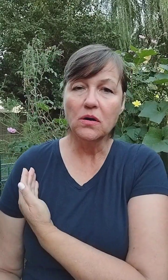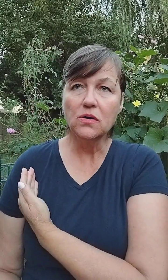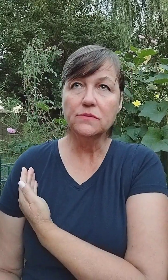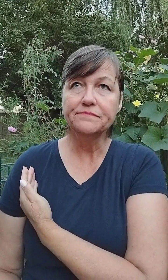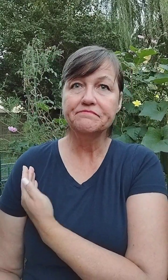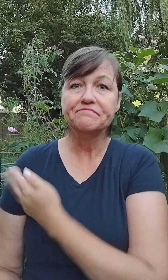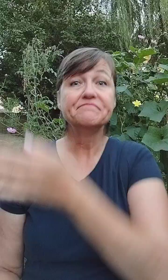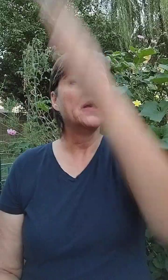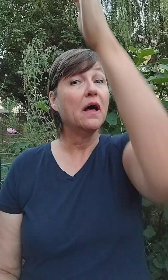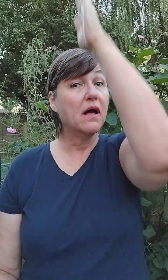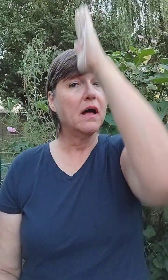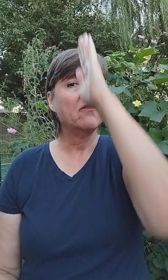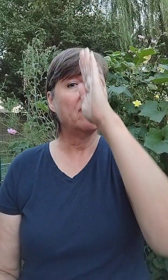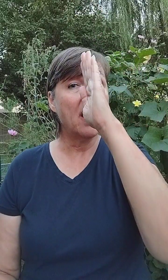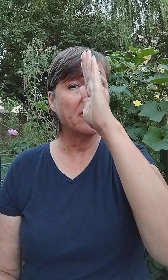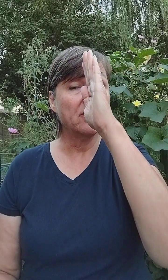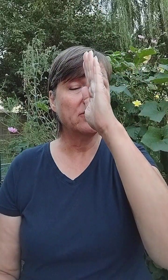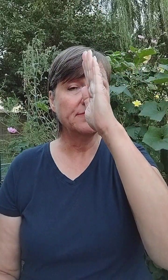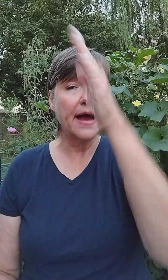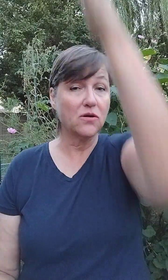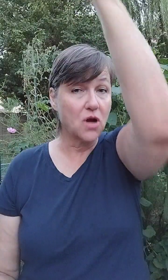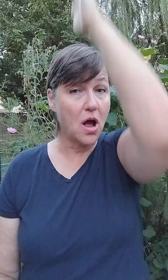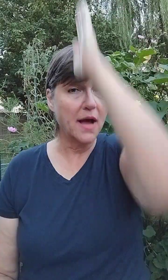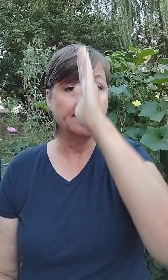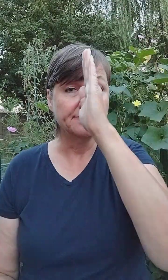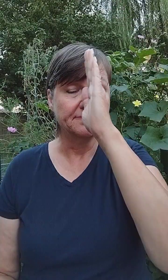Our Father, our God.